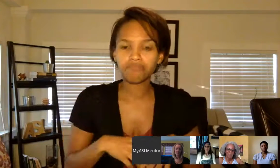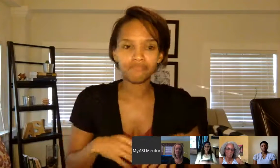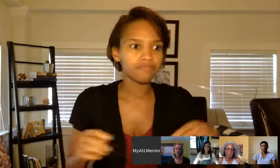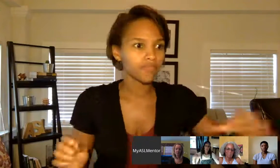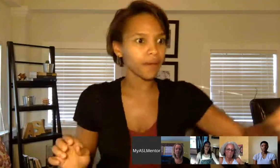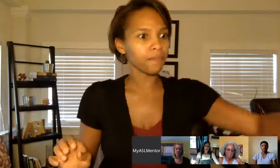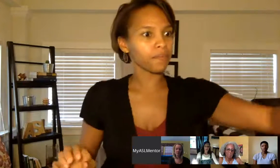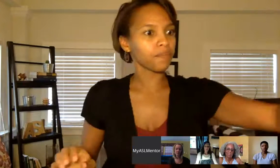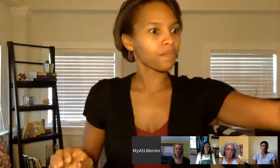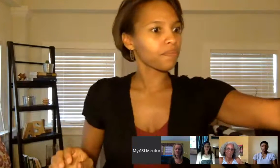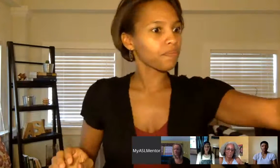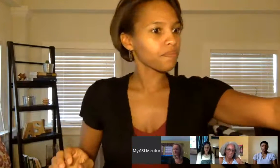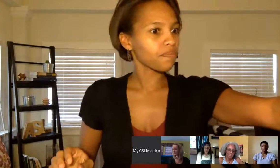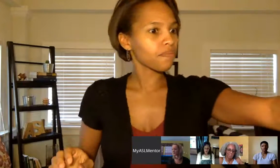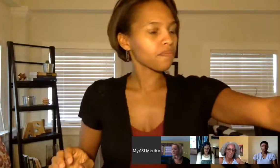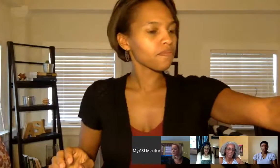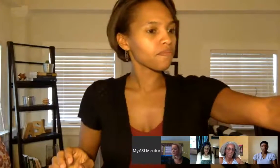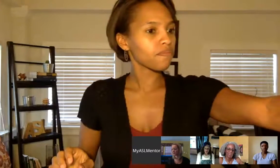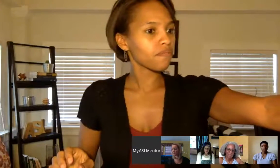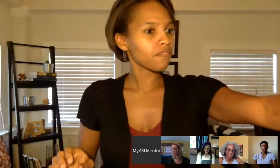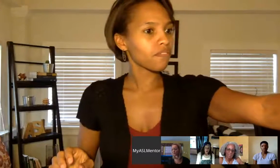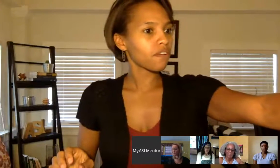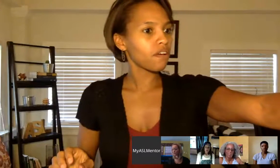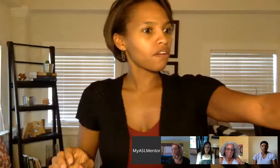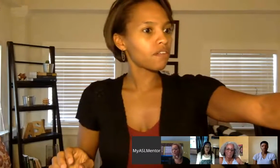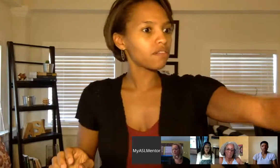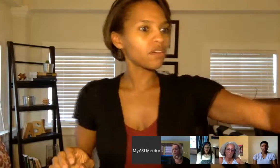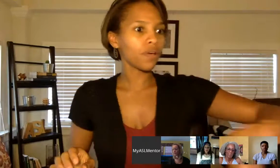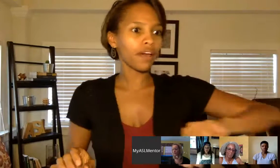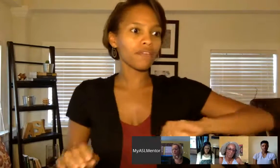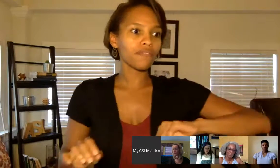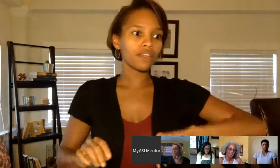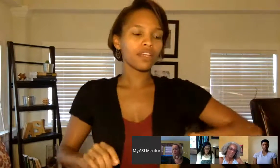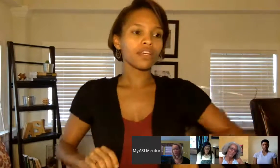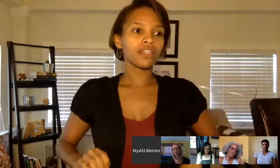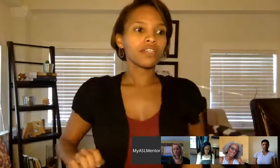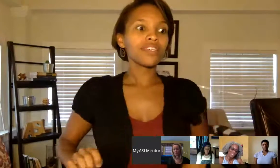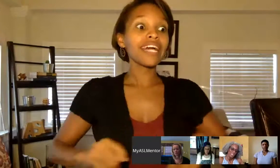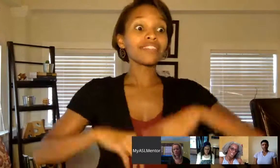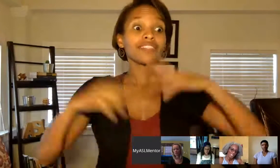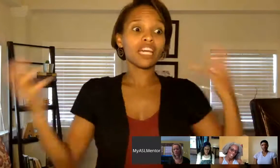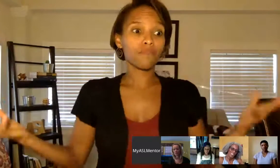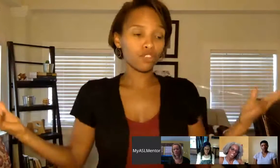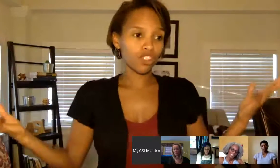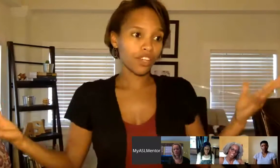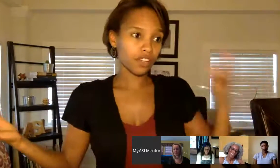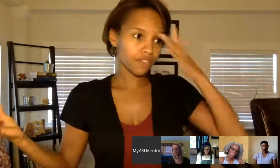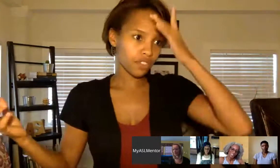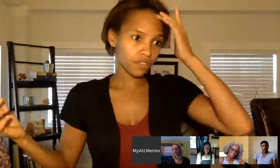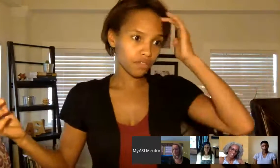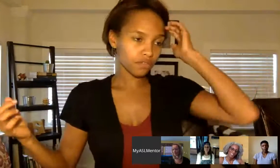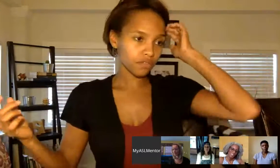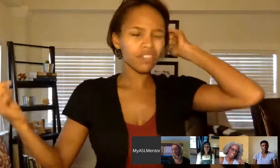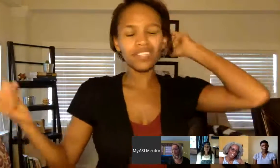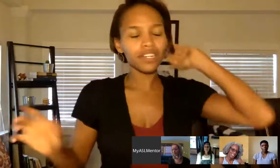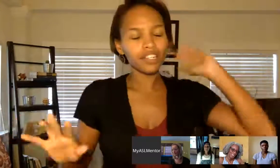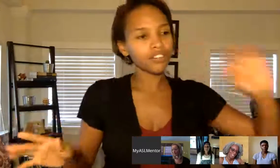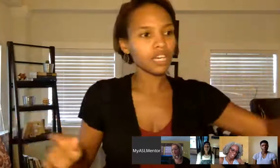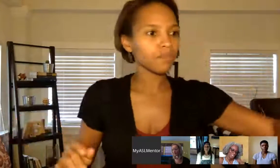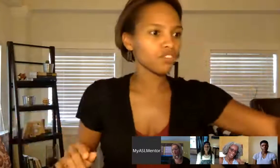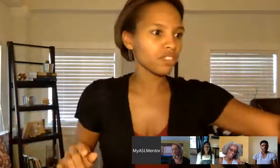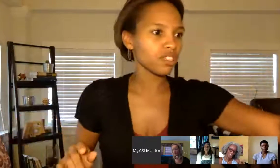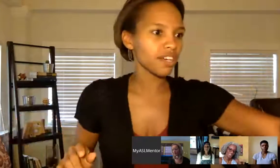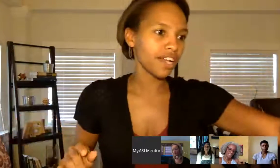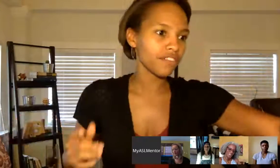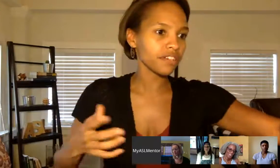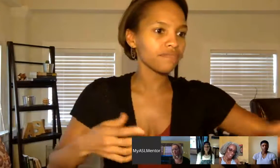Yeah. Okay. The next example she gives, oh, it's not another